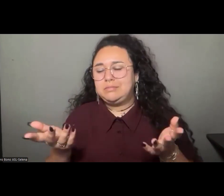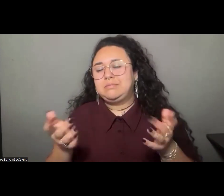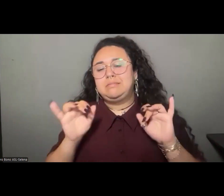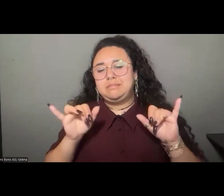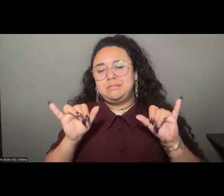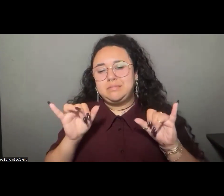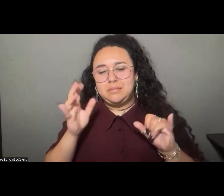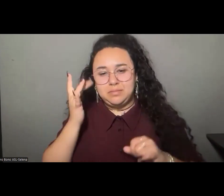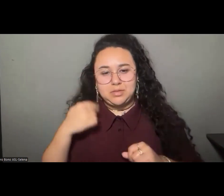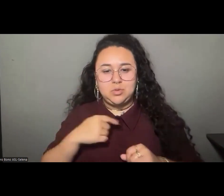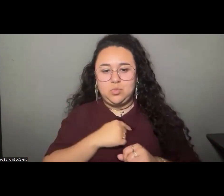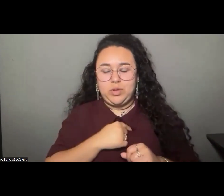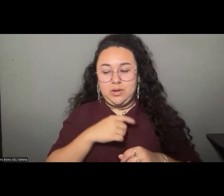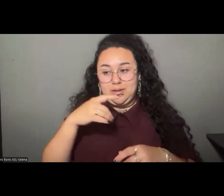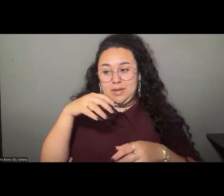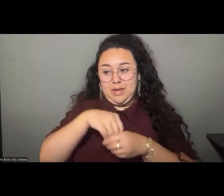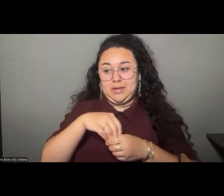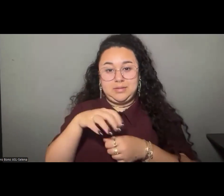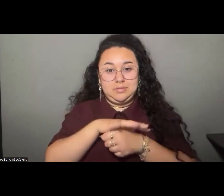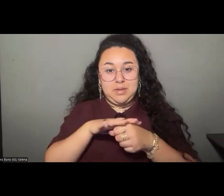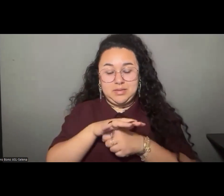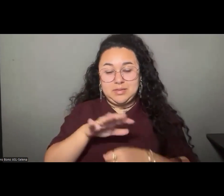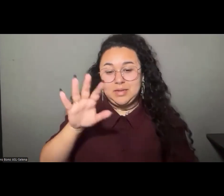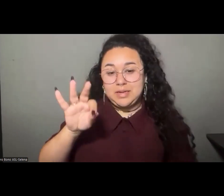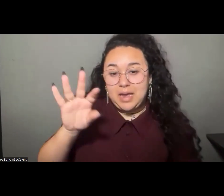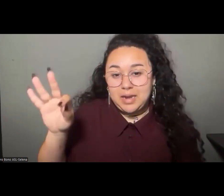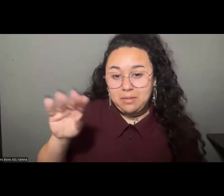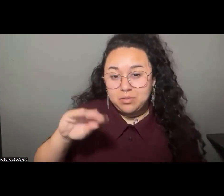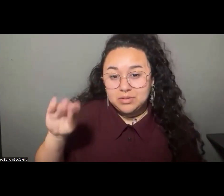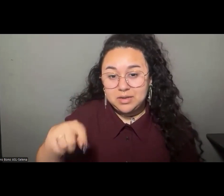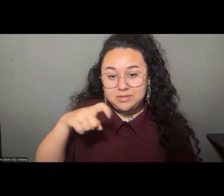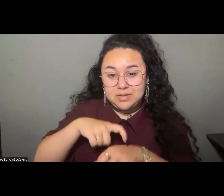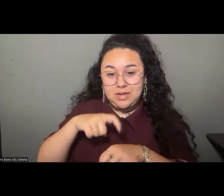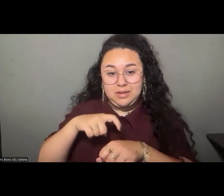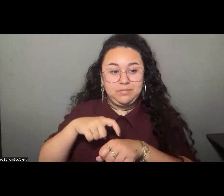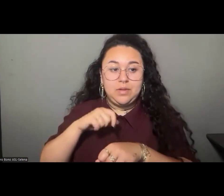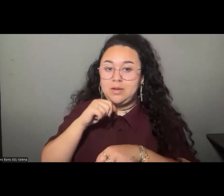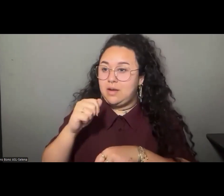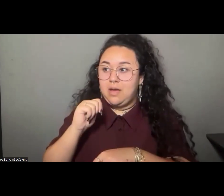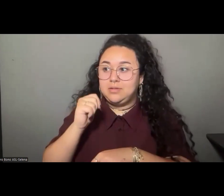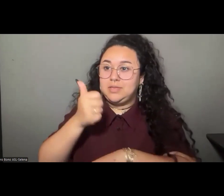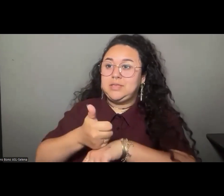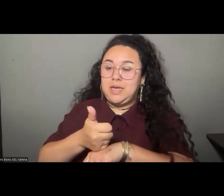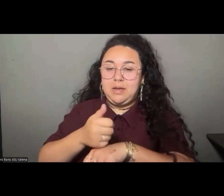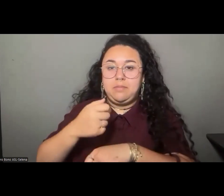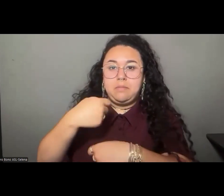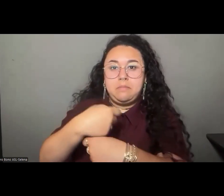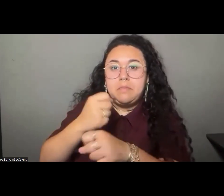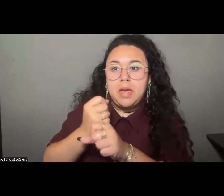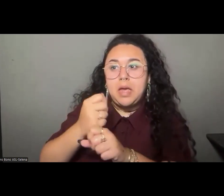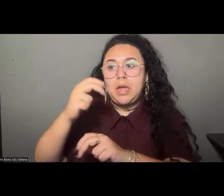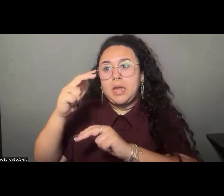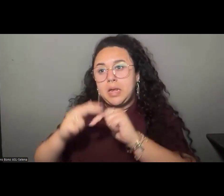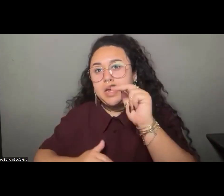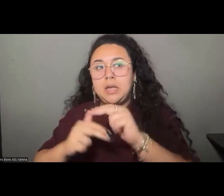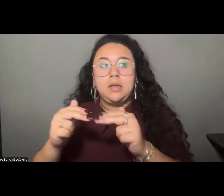we are usually in spaces 99% of the time that were not created by disabled people. So we are in built environments that